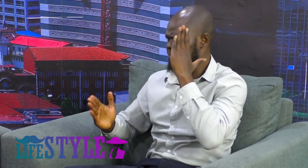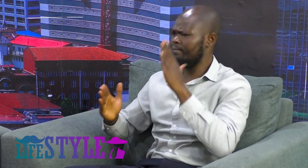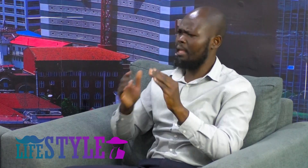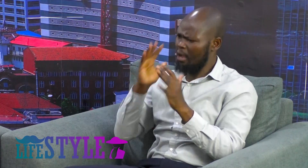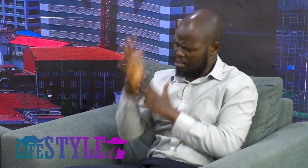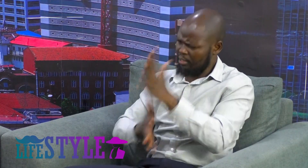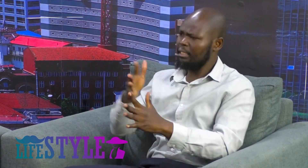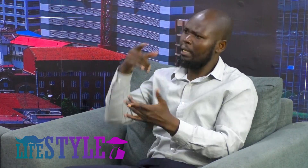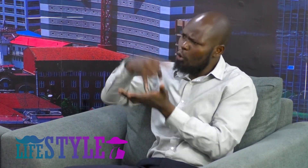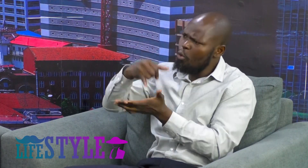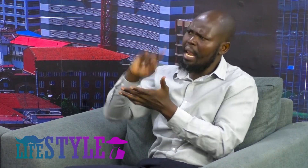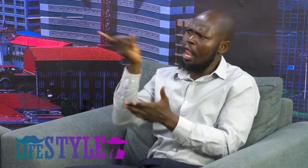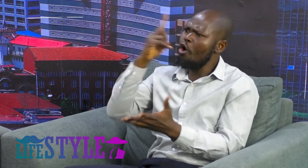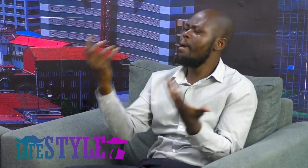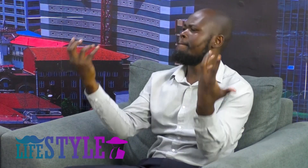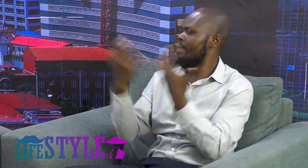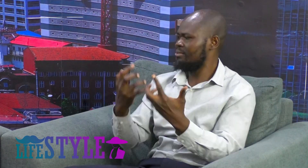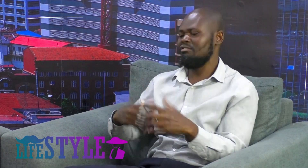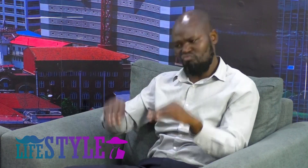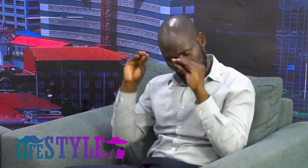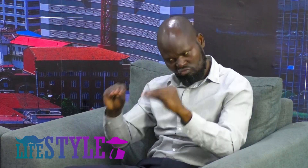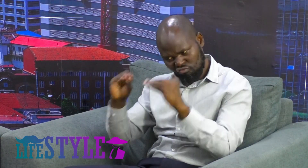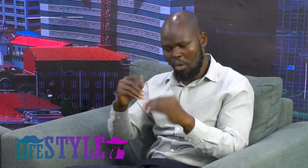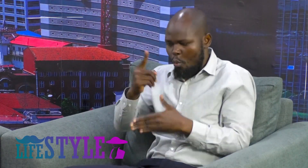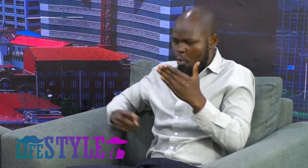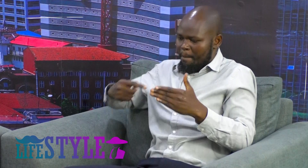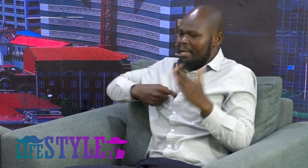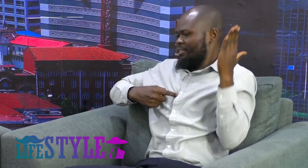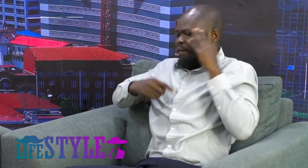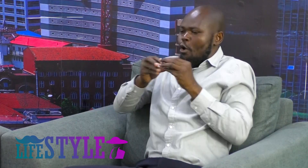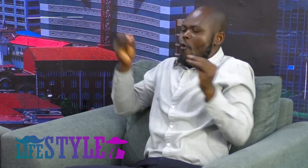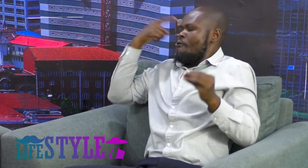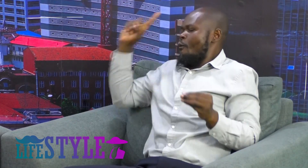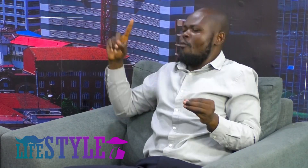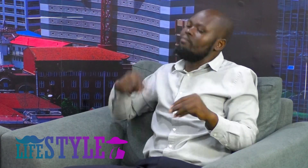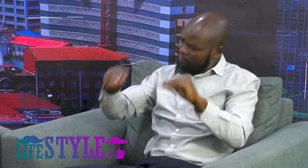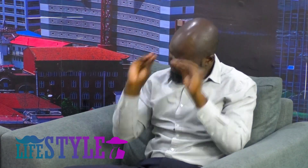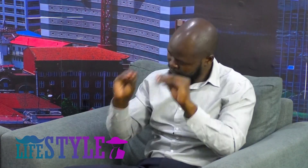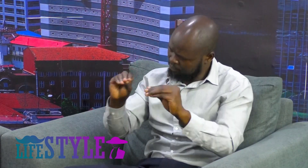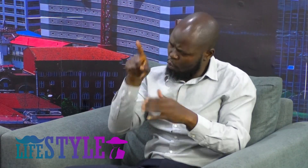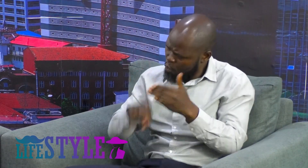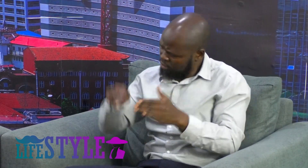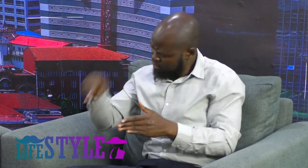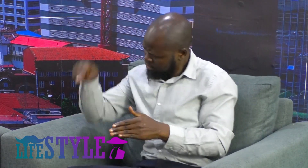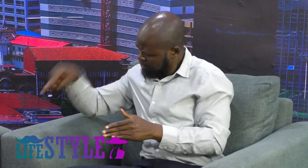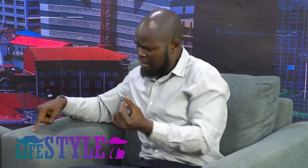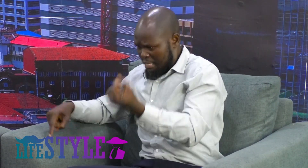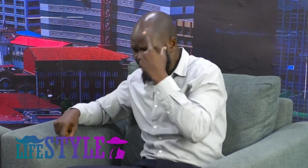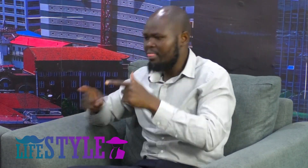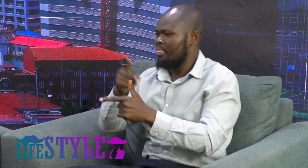attachment, then they find out that there are different variations. So that's why now, when you meet the deaf, now you